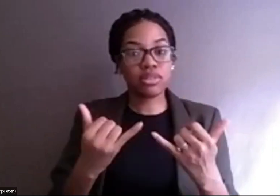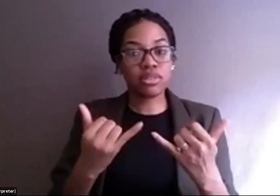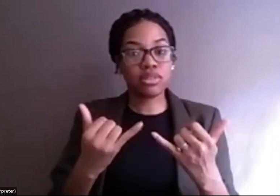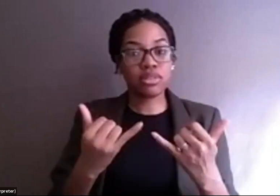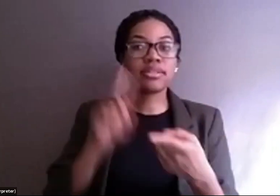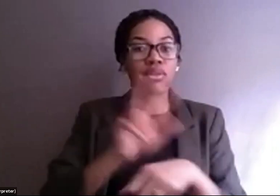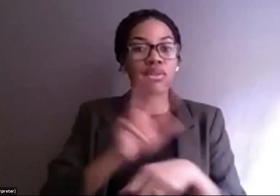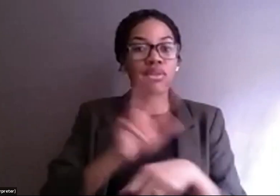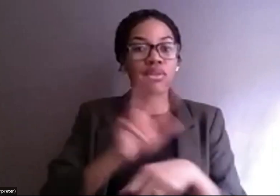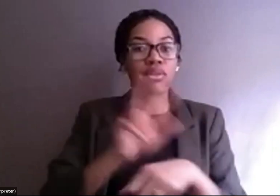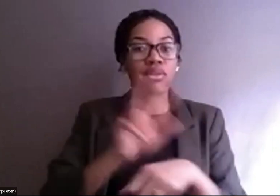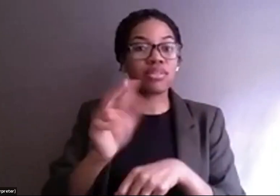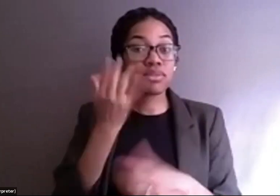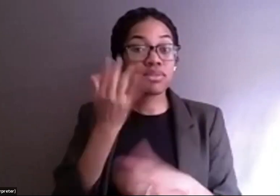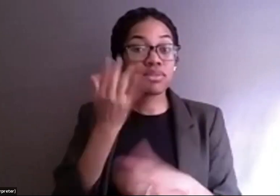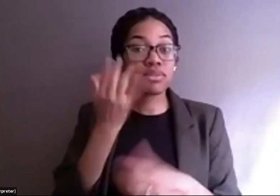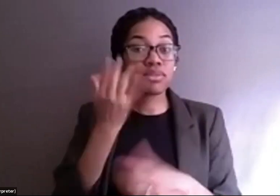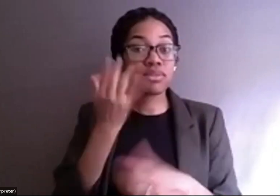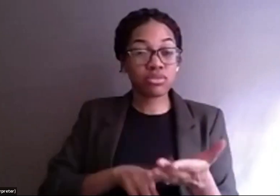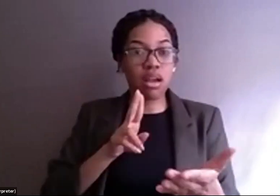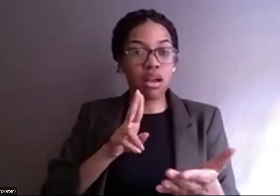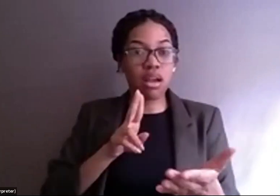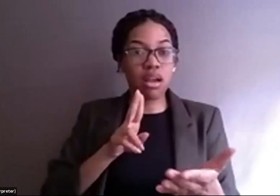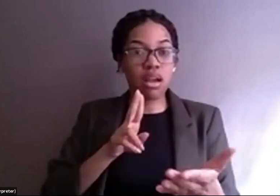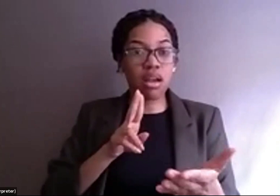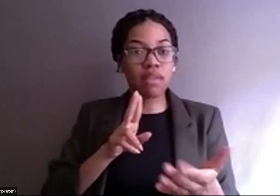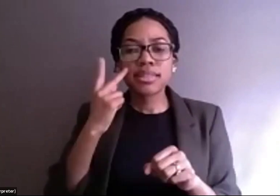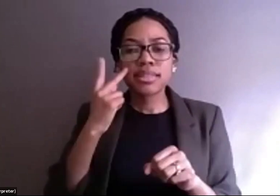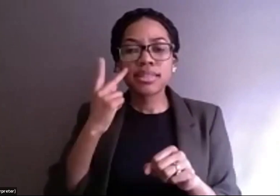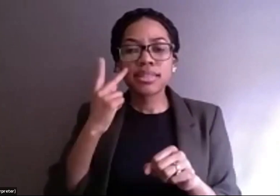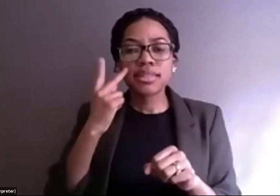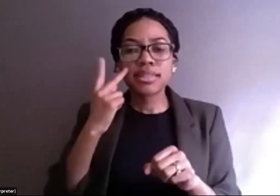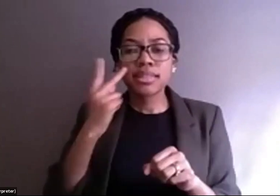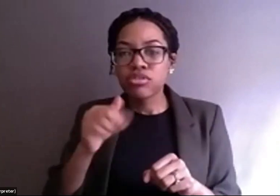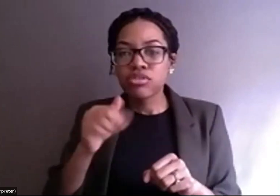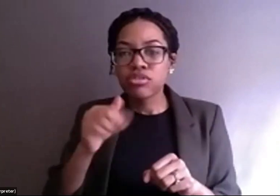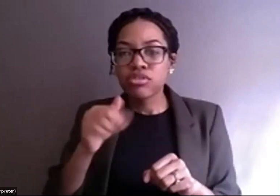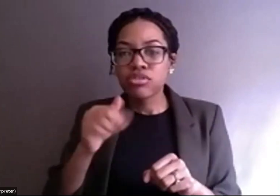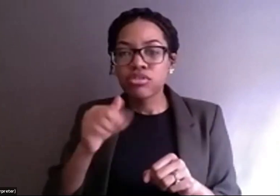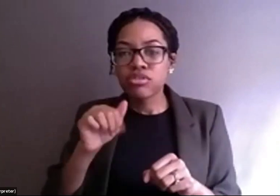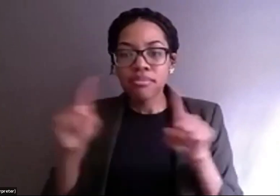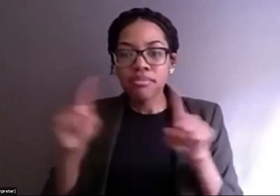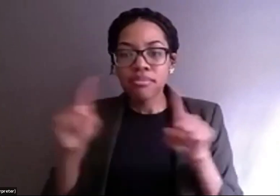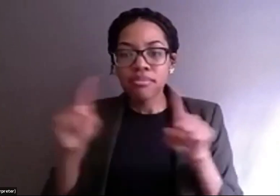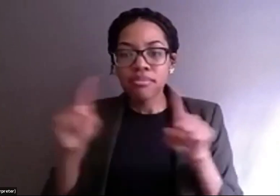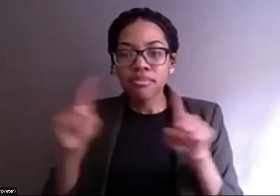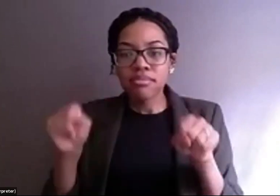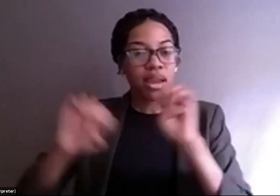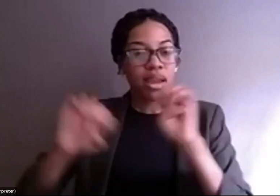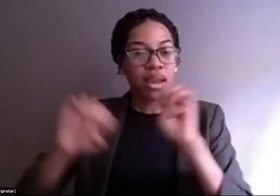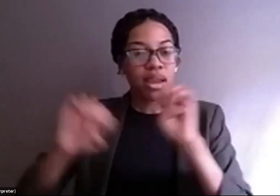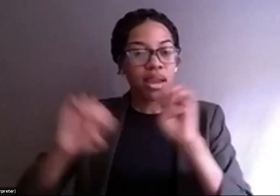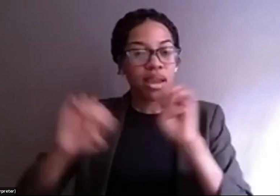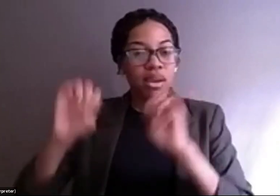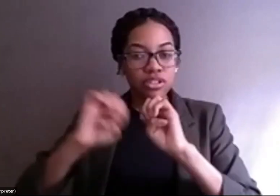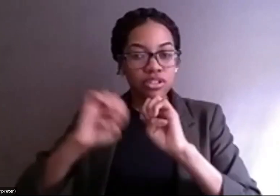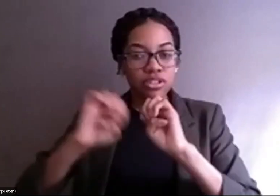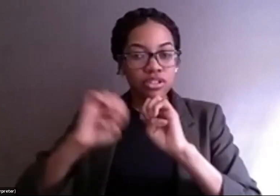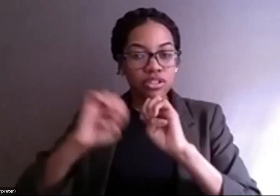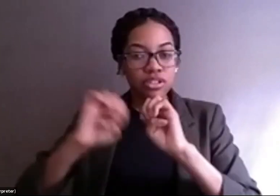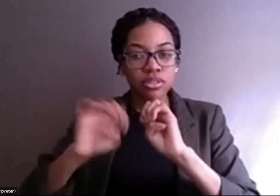earlier than that, there is a link in the chat box to the evaluation for today's session. So we